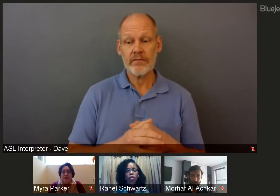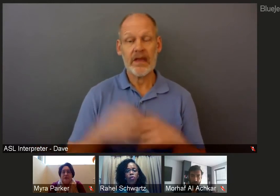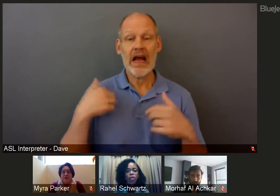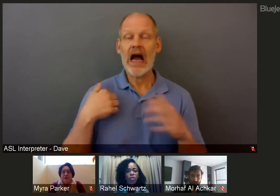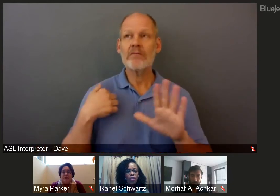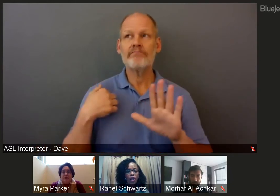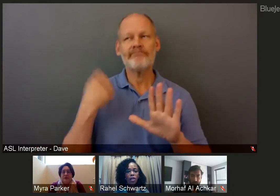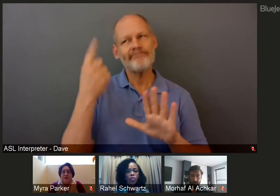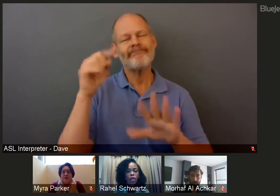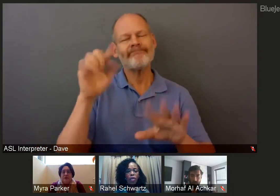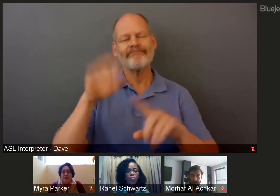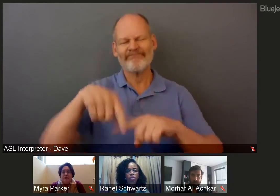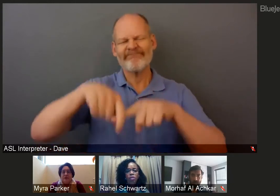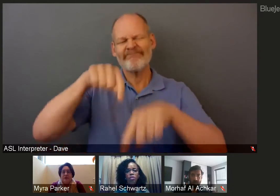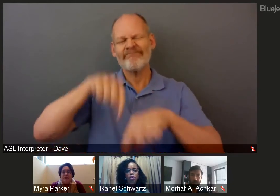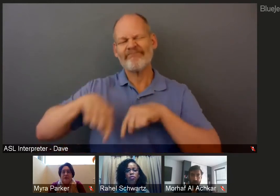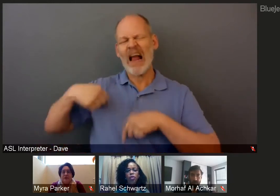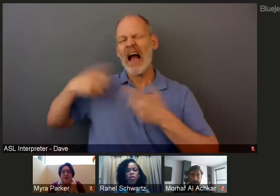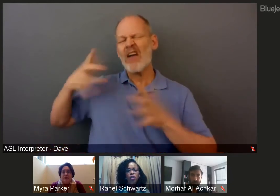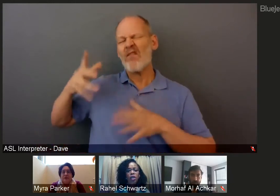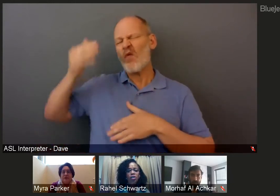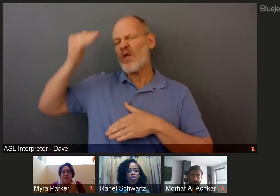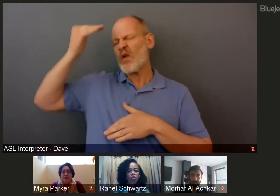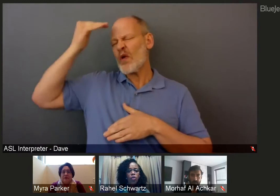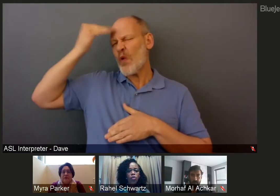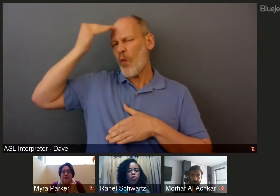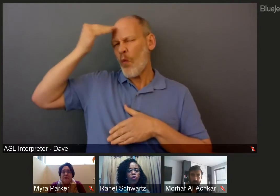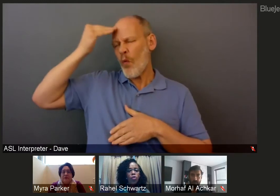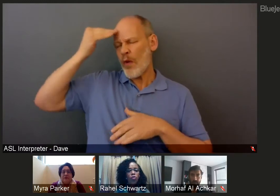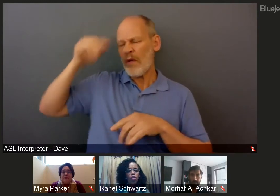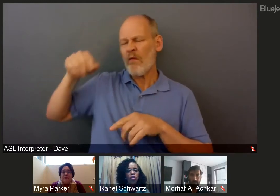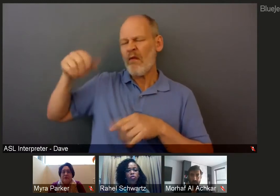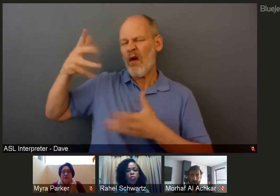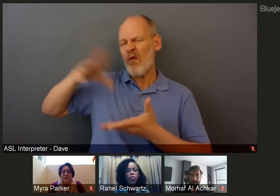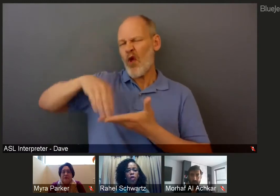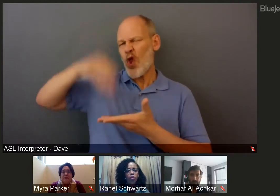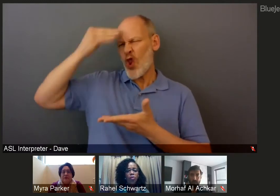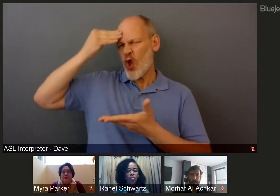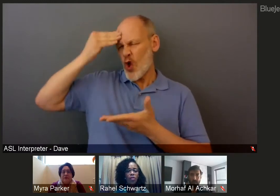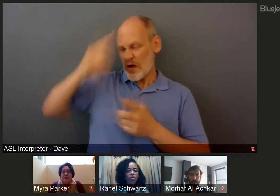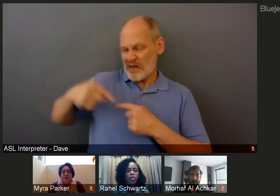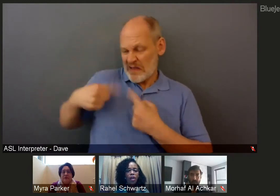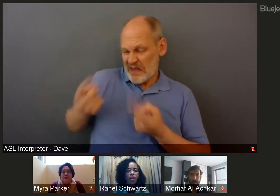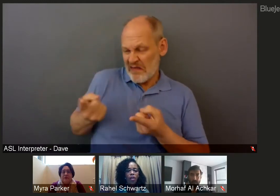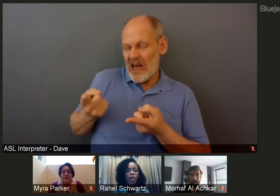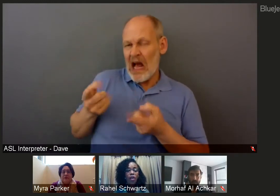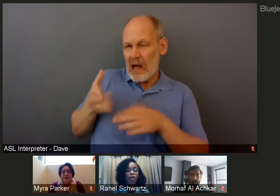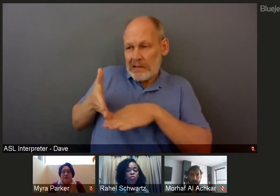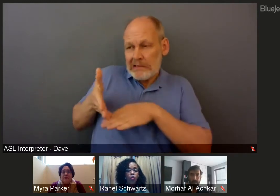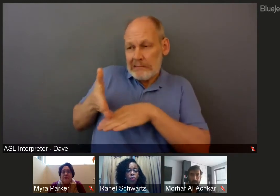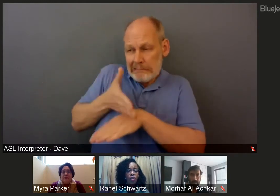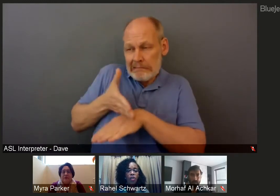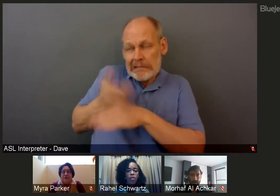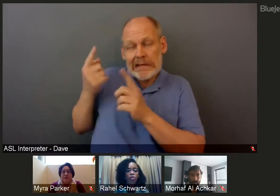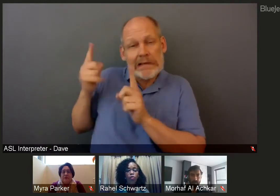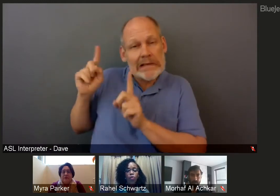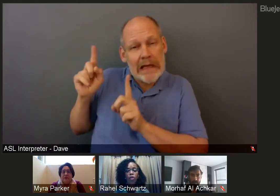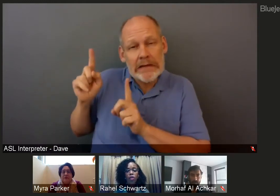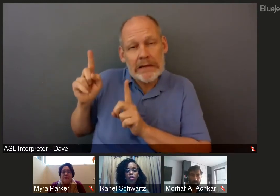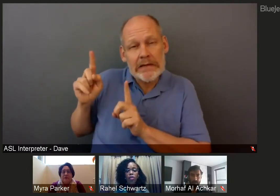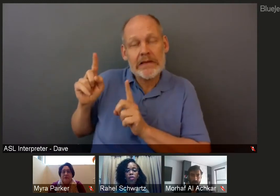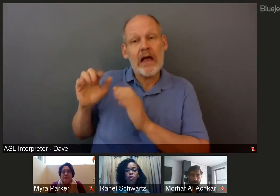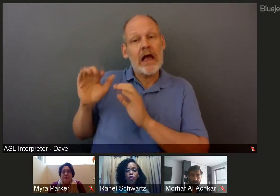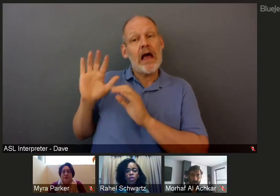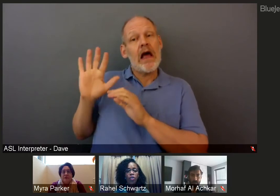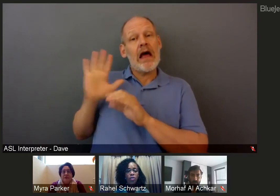the only reason that we have been successful in engaging with those communities to provide preventative care is working